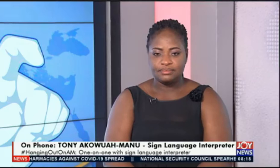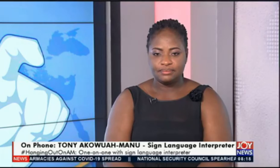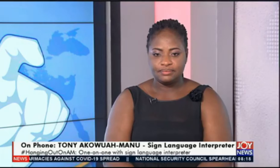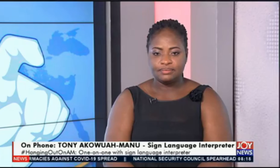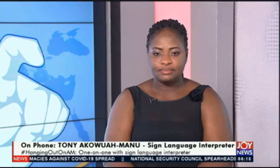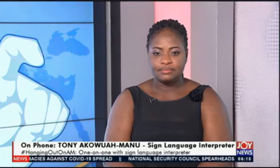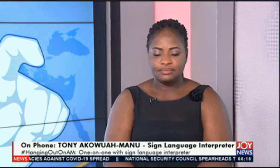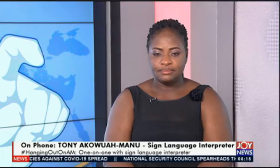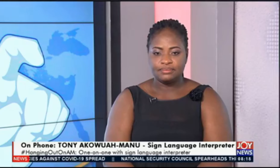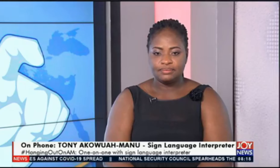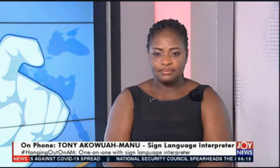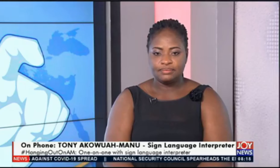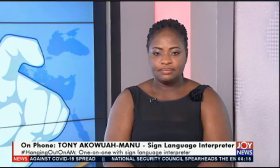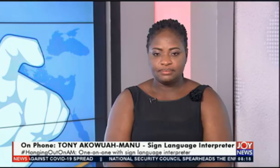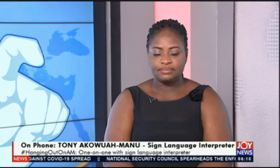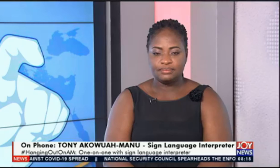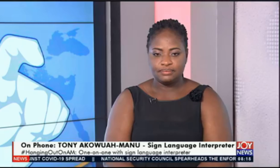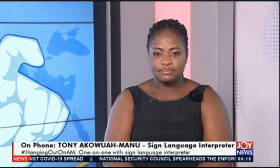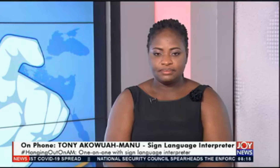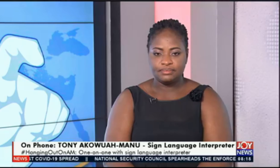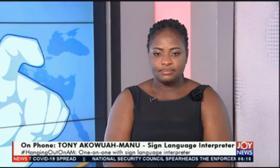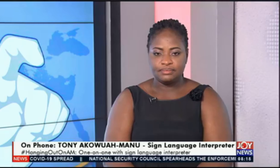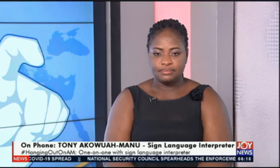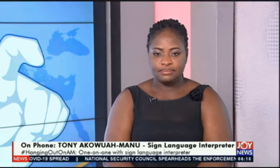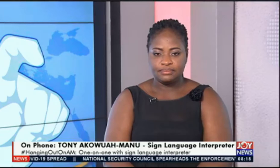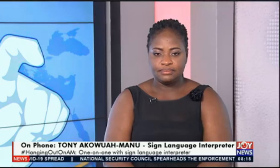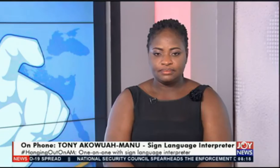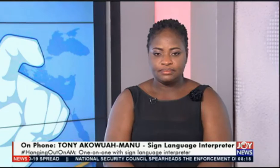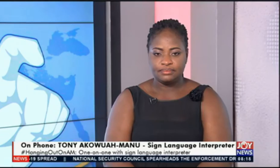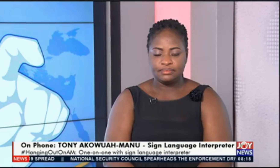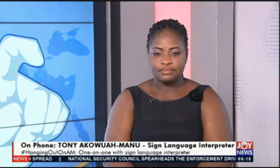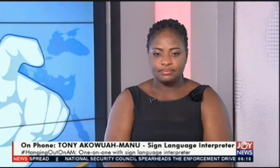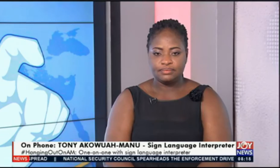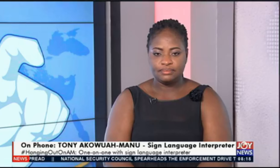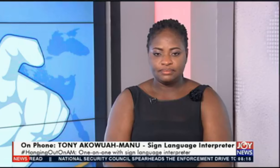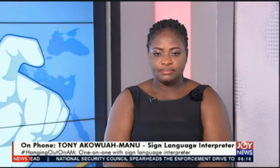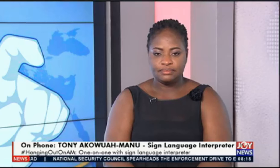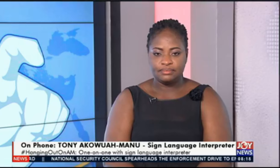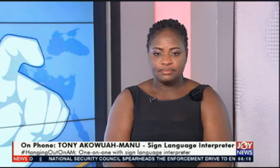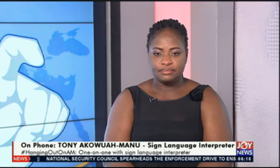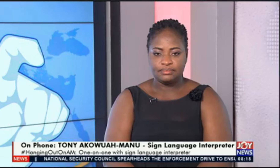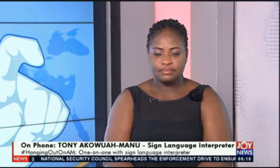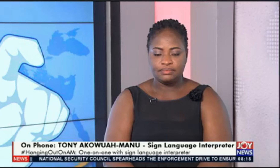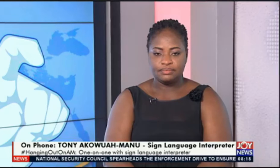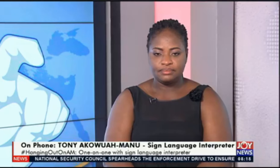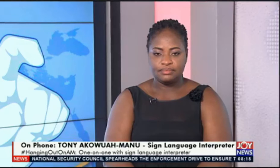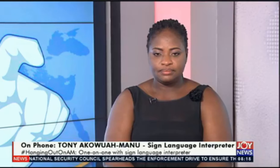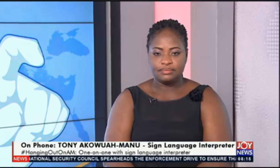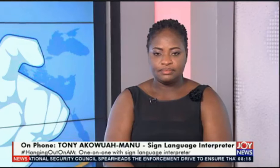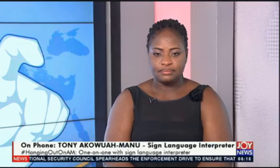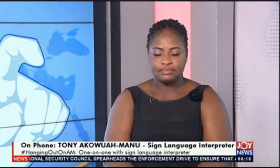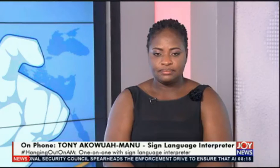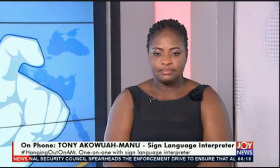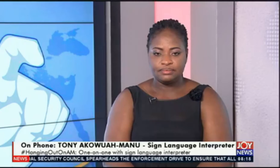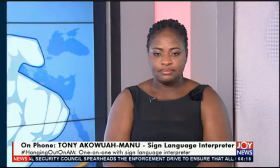similar society where people who can talk, the hearing society members, can also communicate freely with